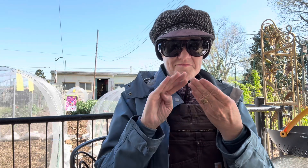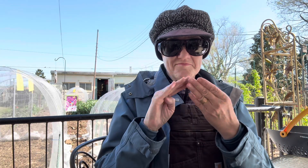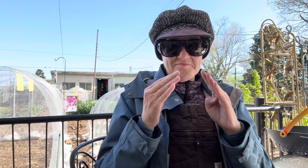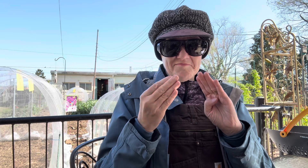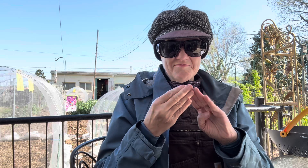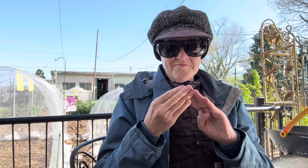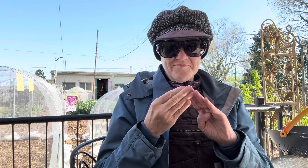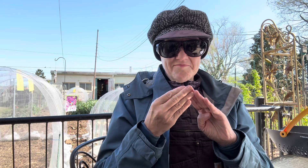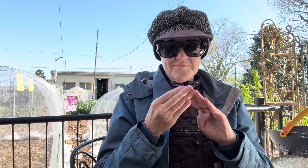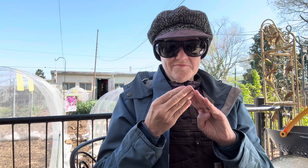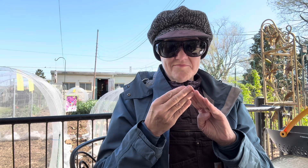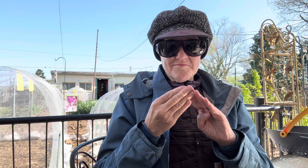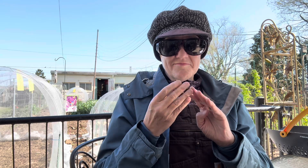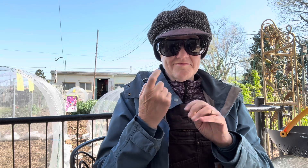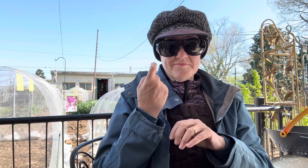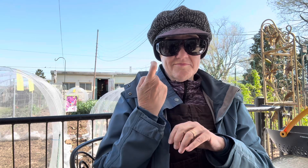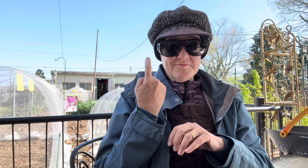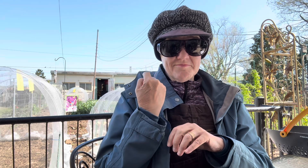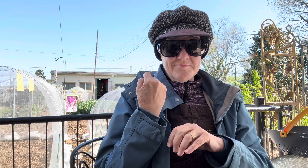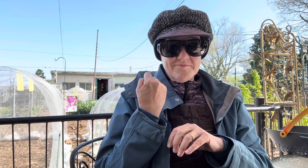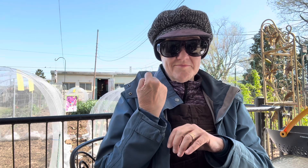72 Mammoth sunflowers to share with the community.